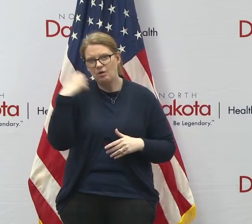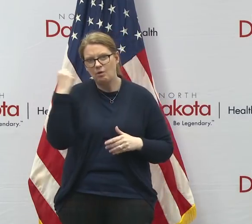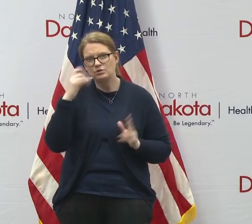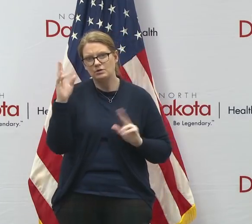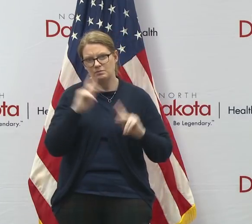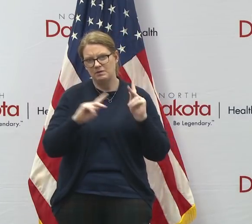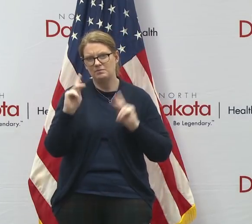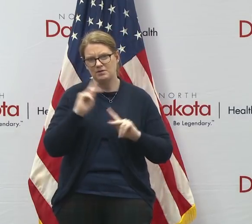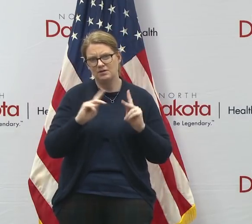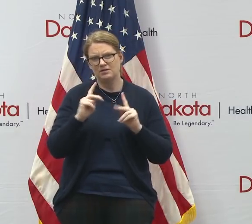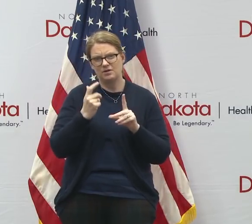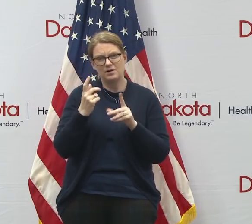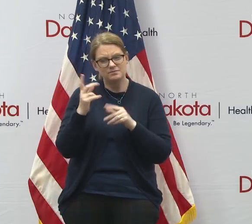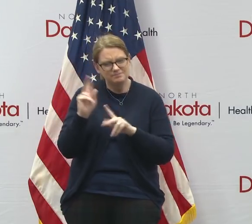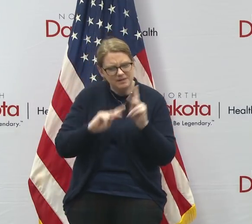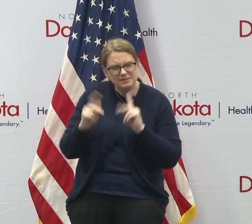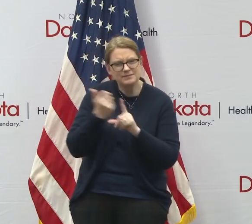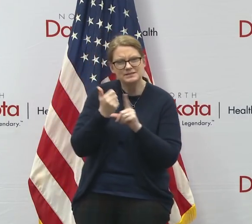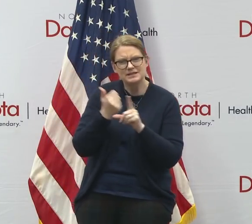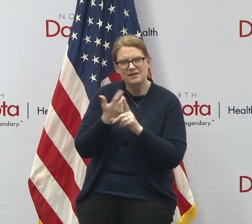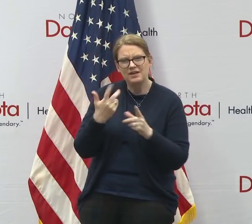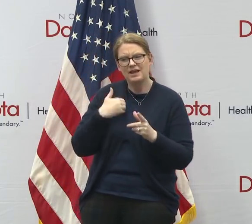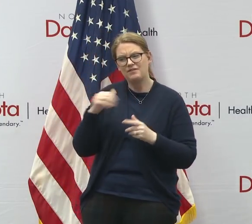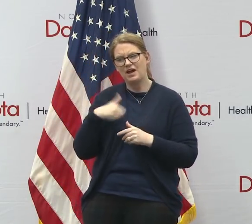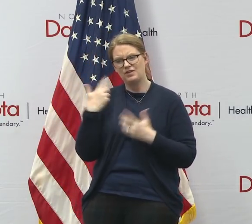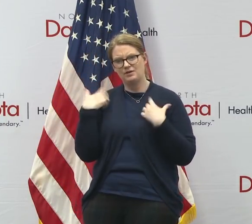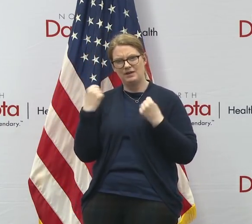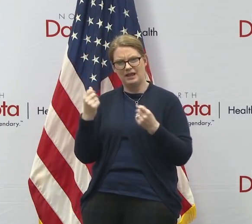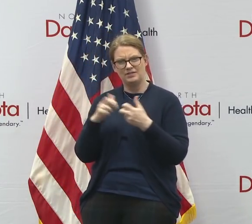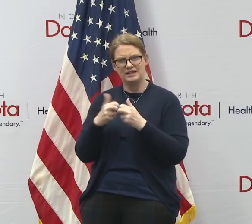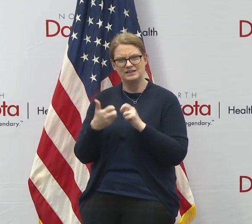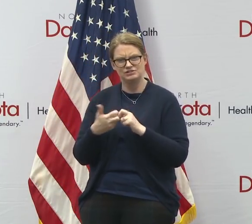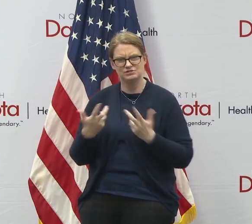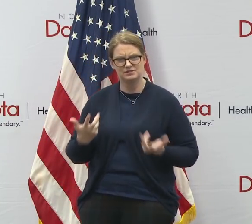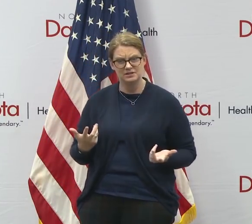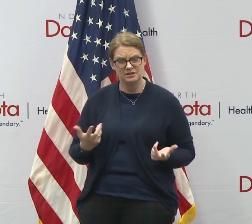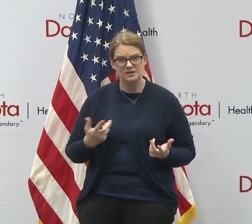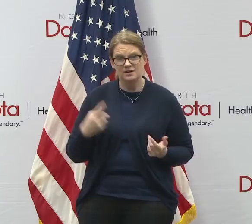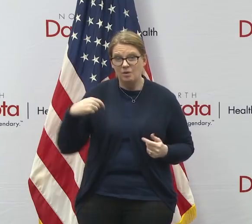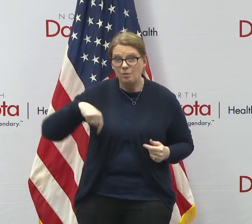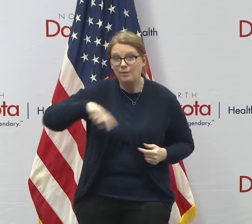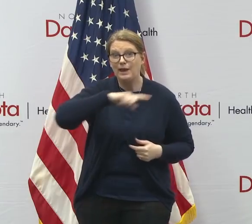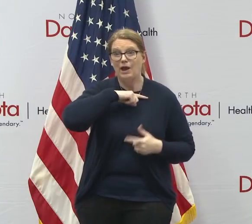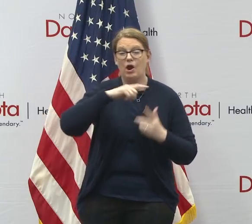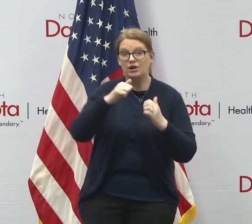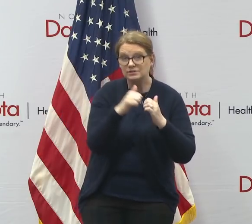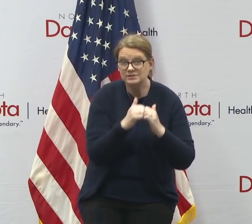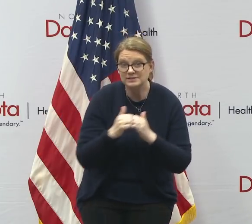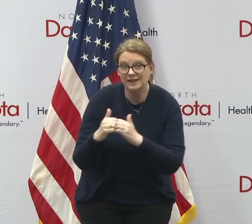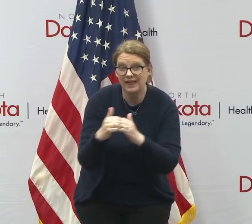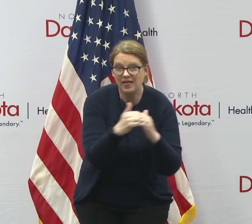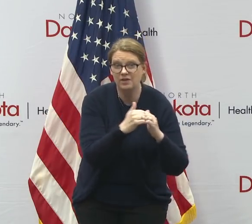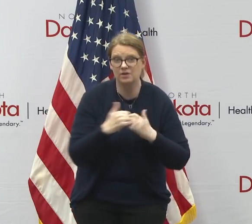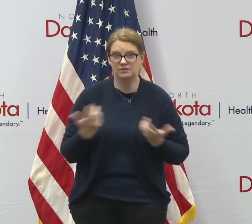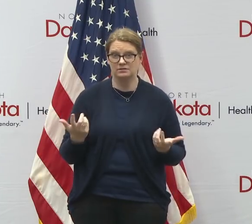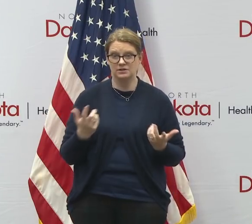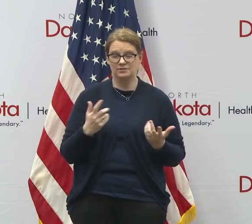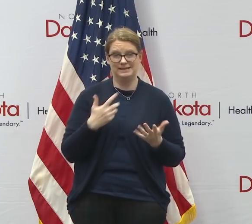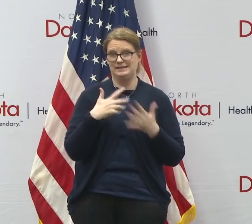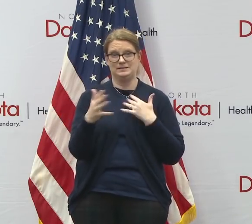with underlying health conditions. We are absolutely all in this together, whether you are, whoever you